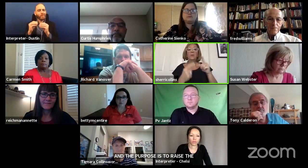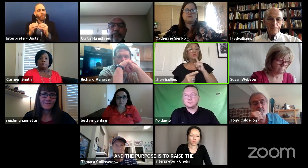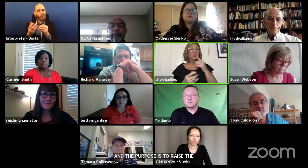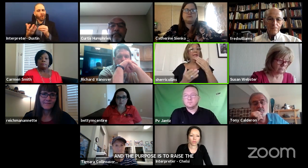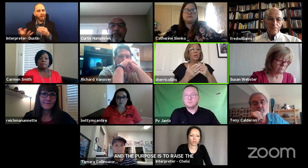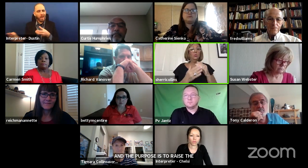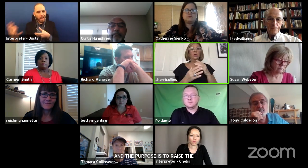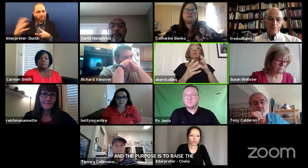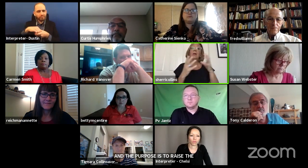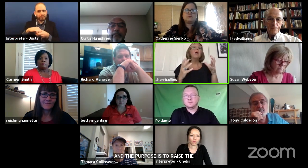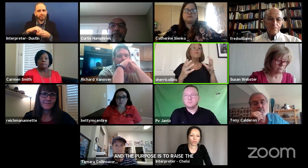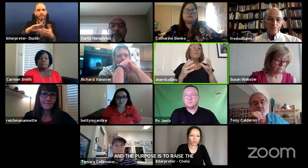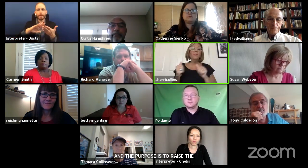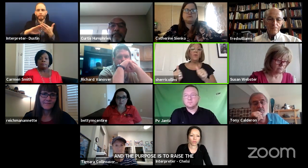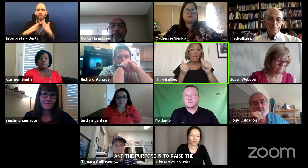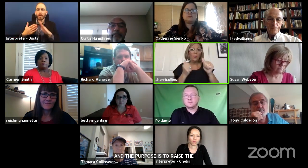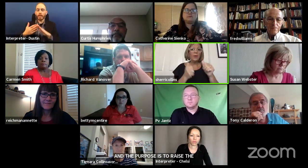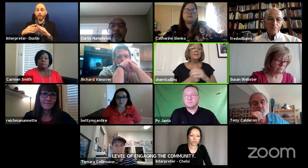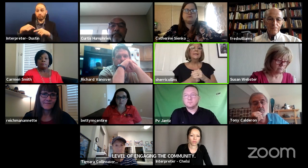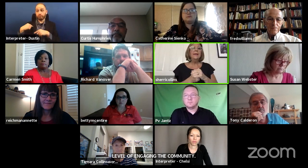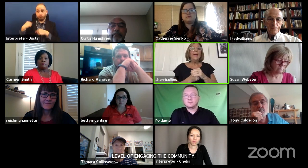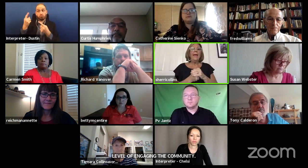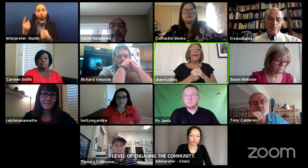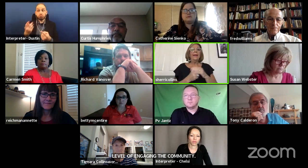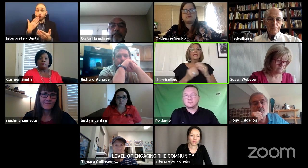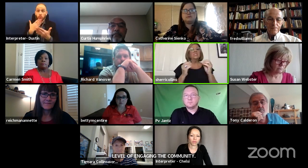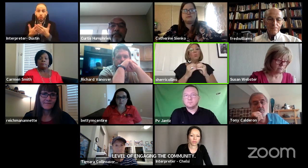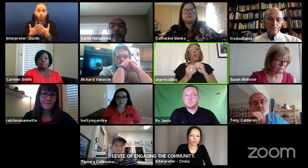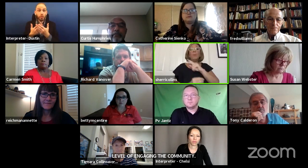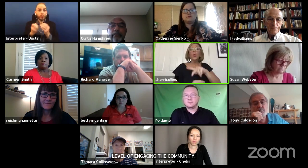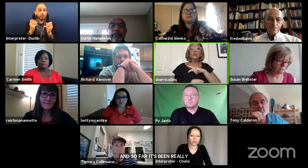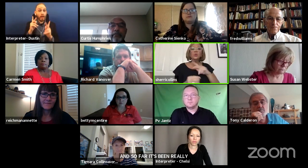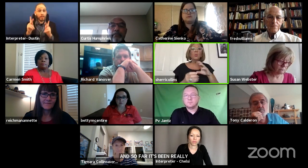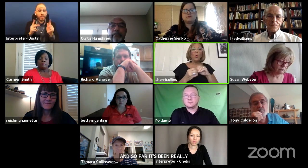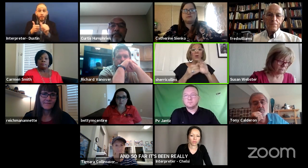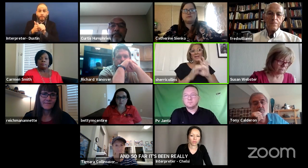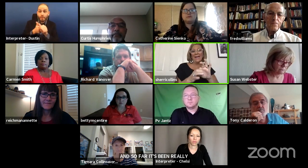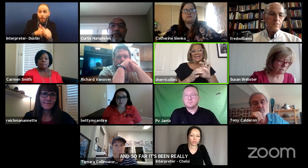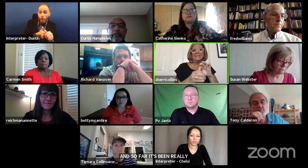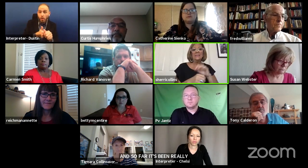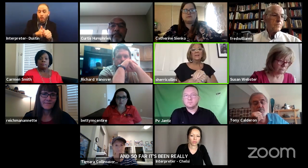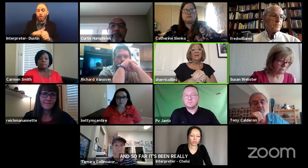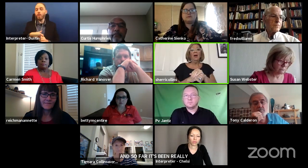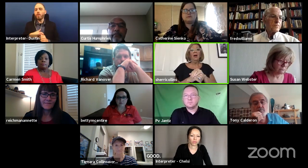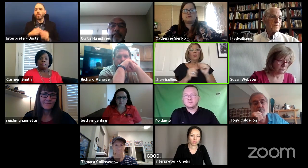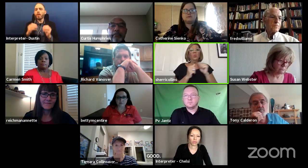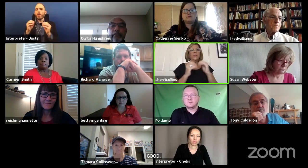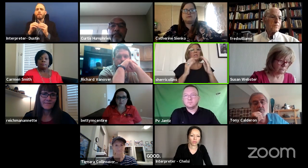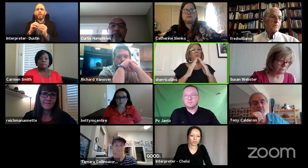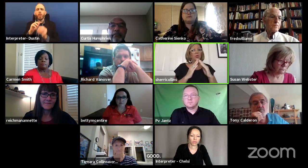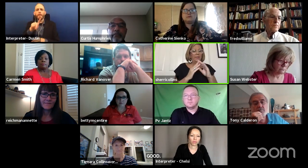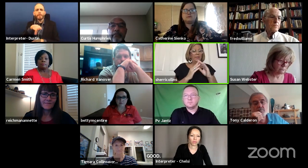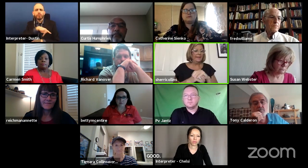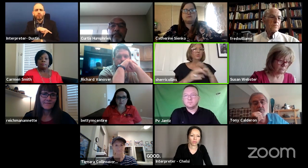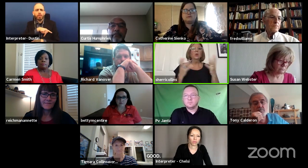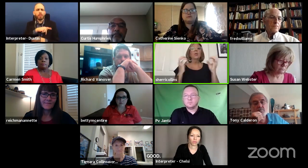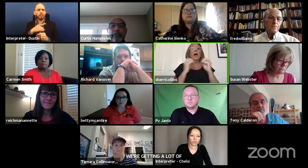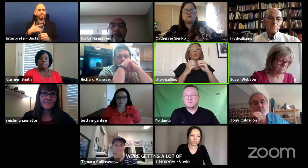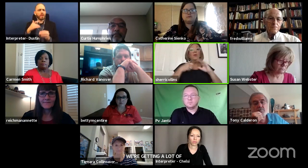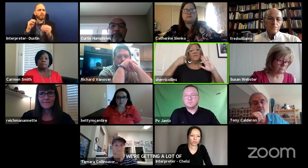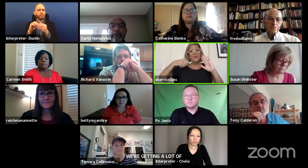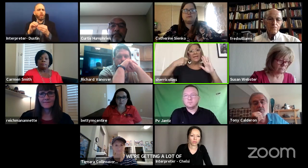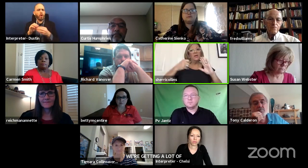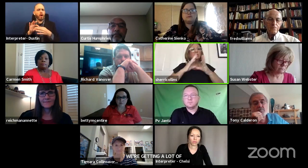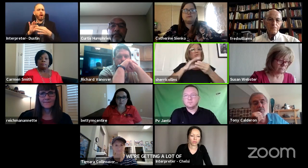far it's been really good. We're getting a lot of following, and just more personal, more connected with the community. I'm doing a